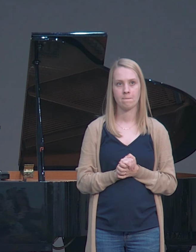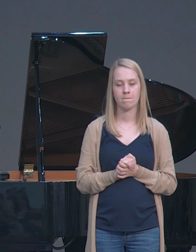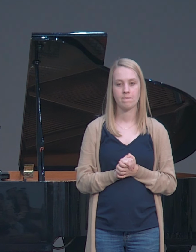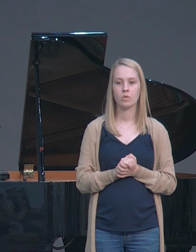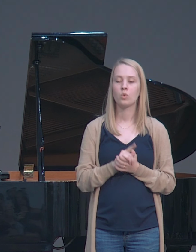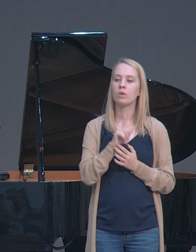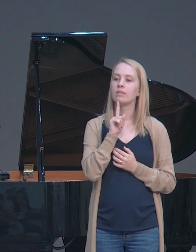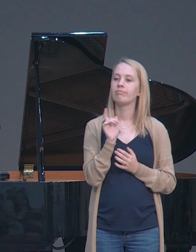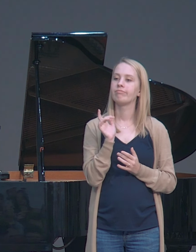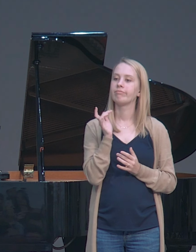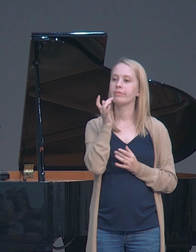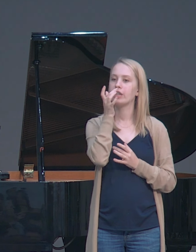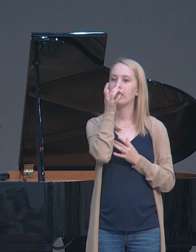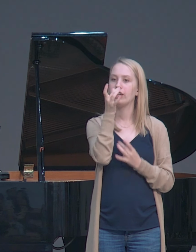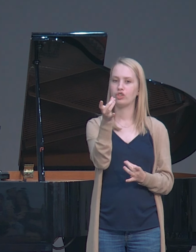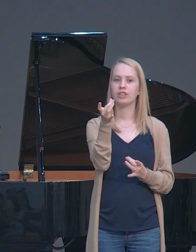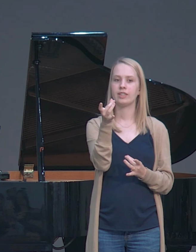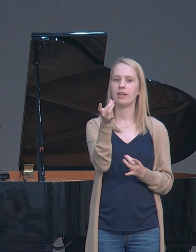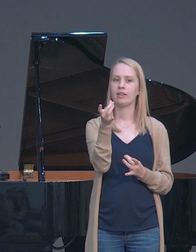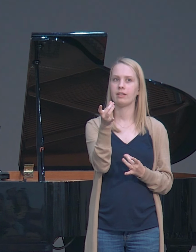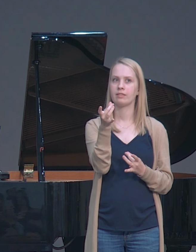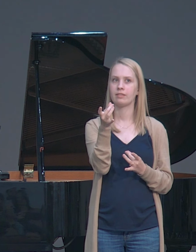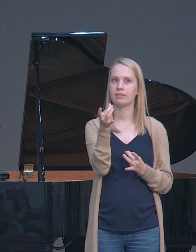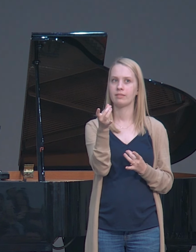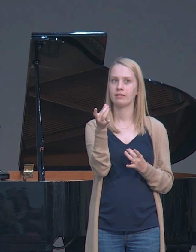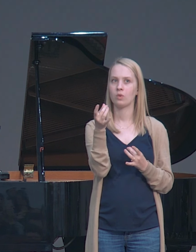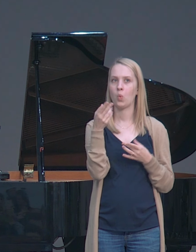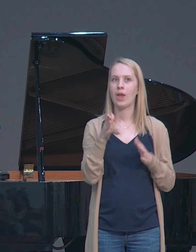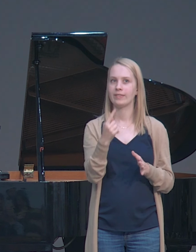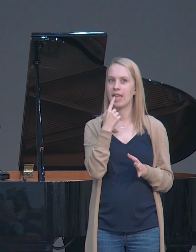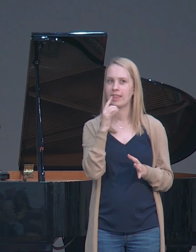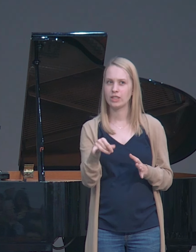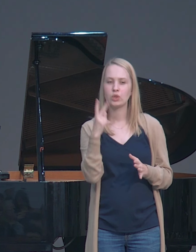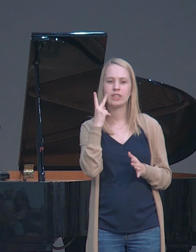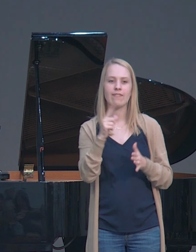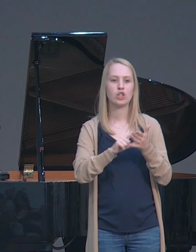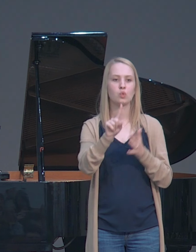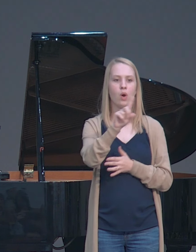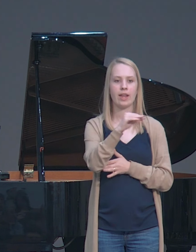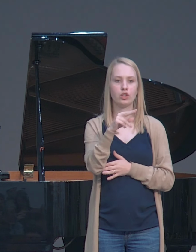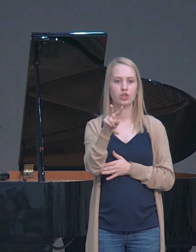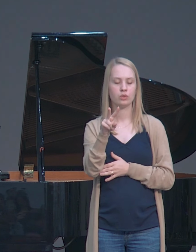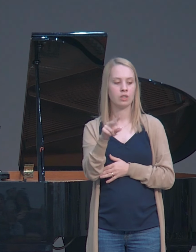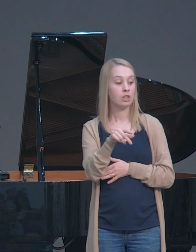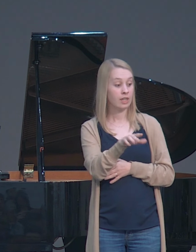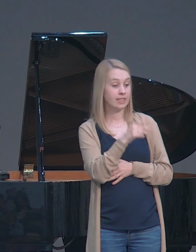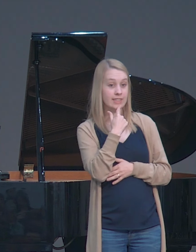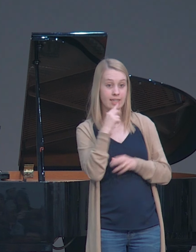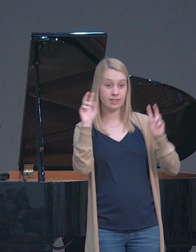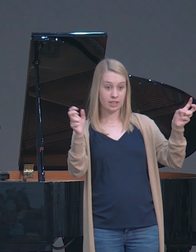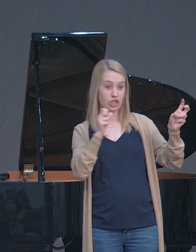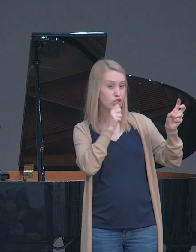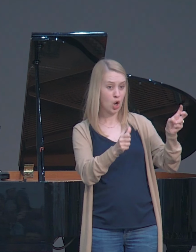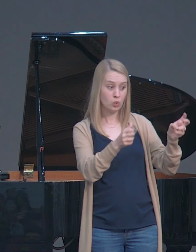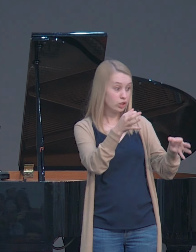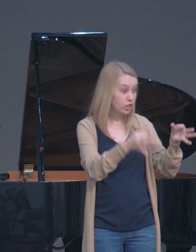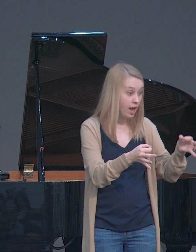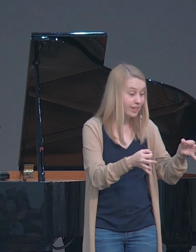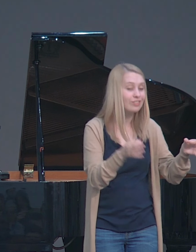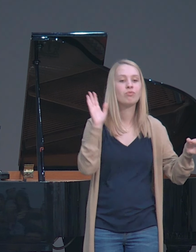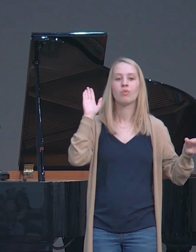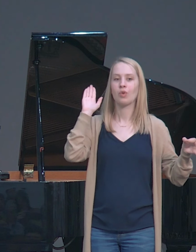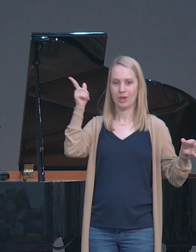That's an interesting way of saying it. Well, let's look at it in verses 1 and 2. Okay? Judge not that you be not judged. For with the judgment